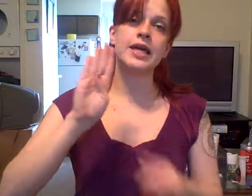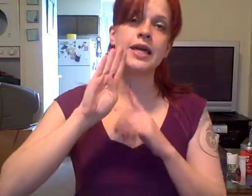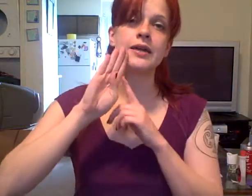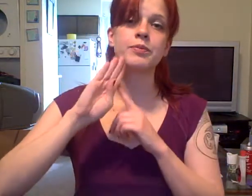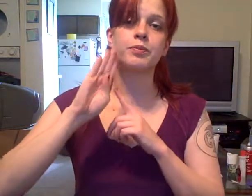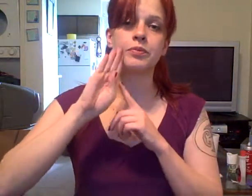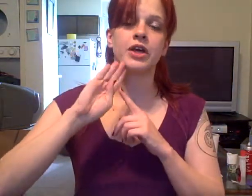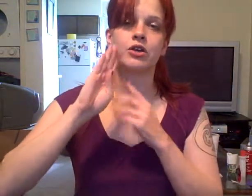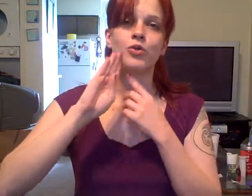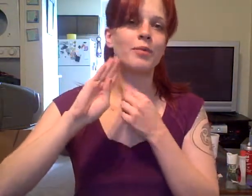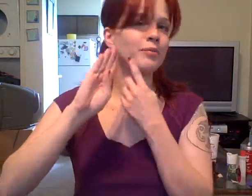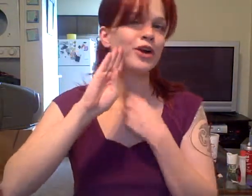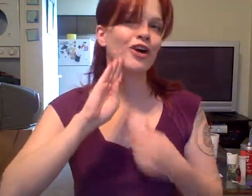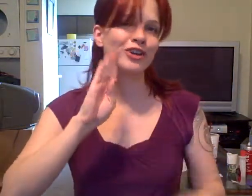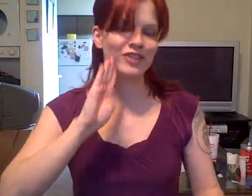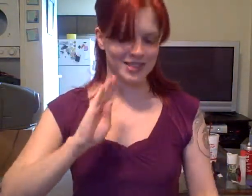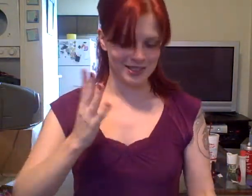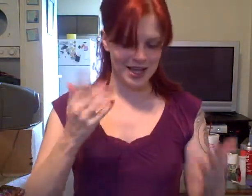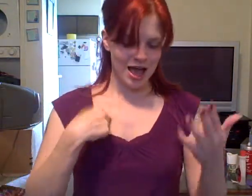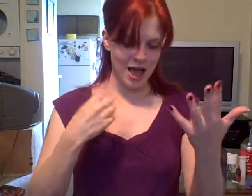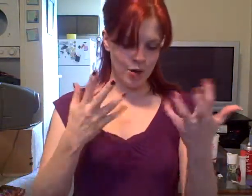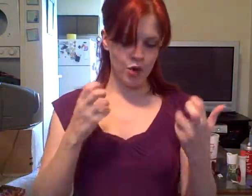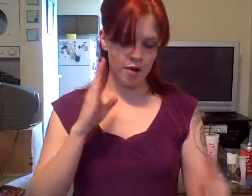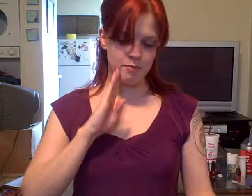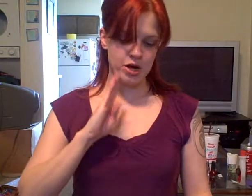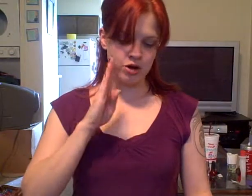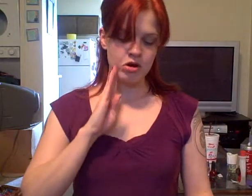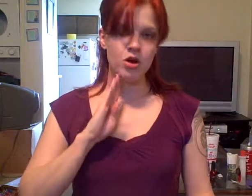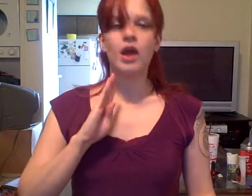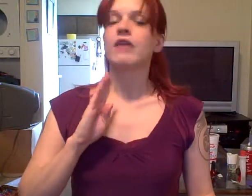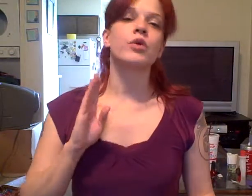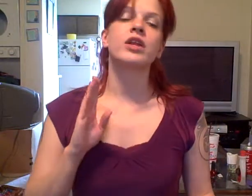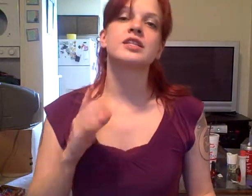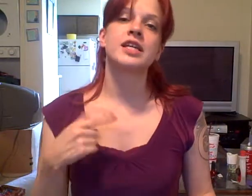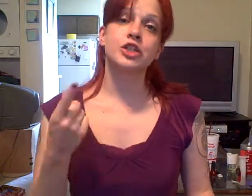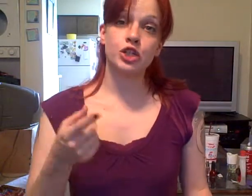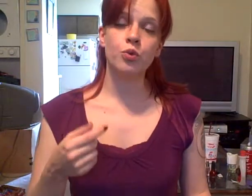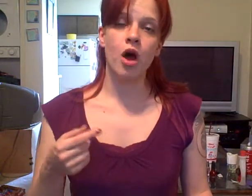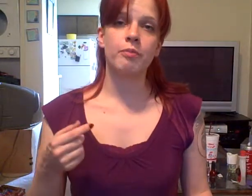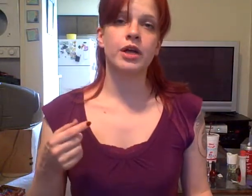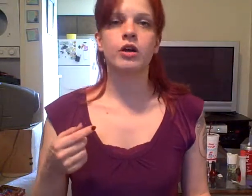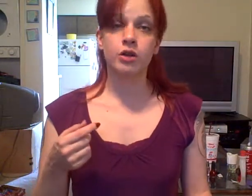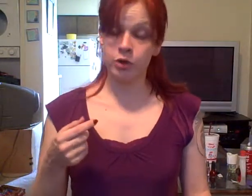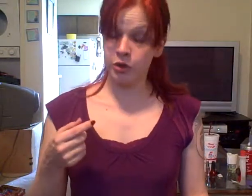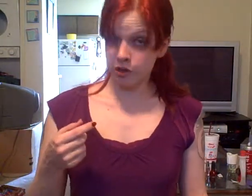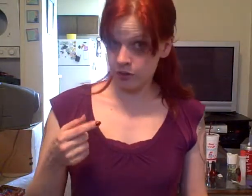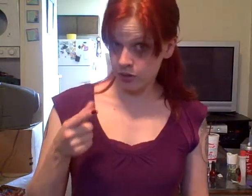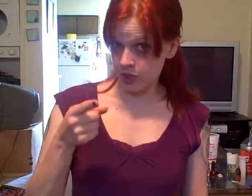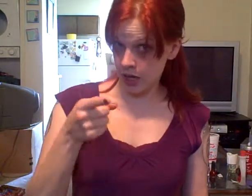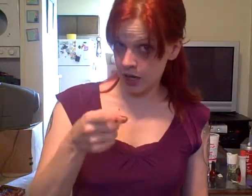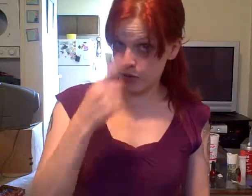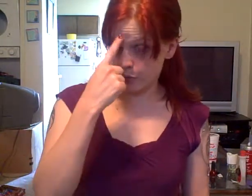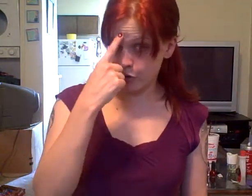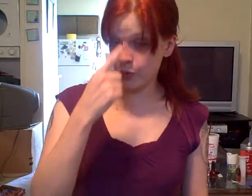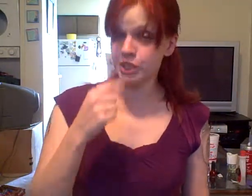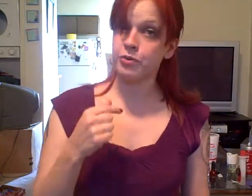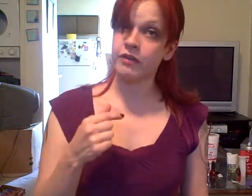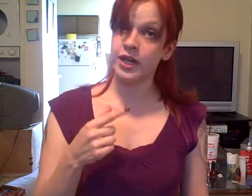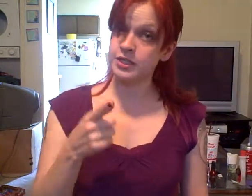and it, like you're wiping beer off your face. I want beer. If you wanted to say, do you want beer, you would say, you would put on your question mark face, and